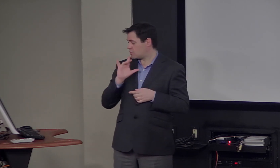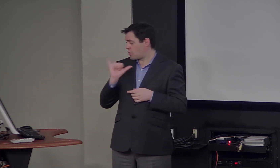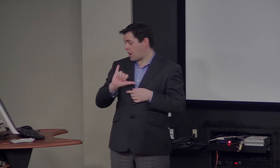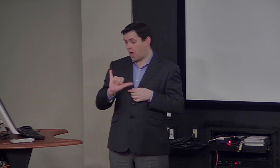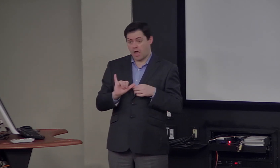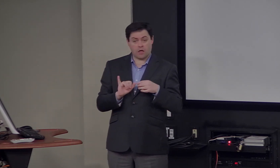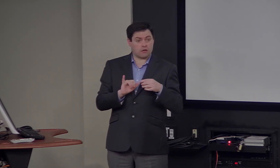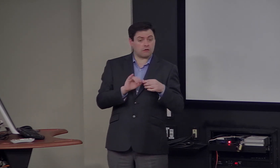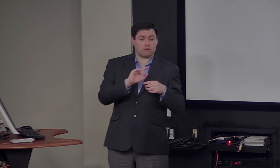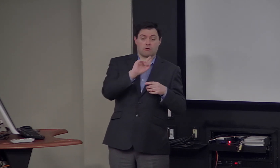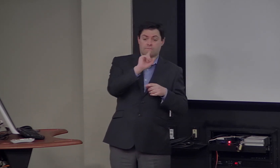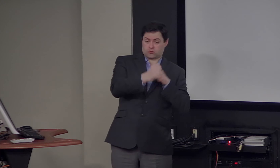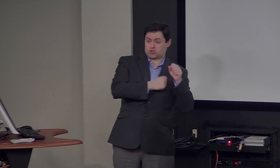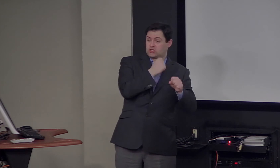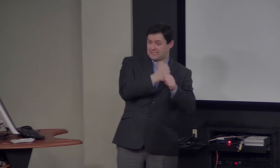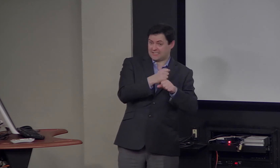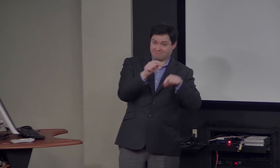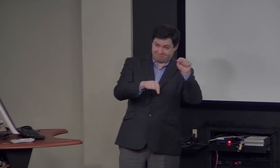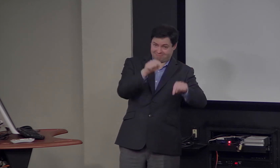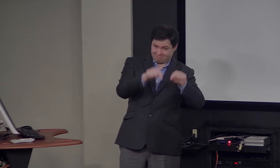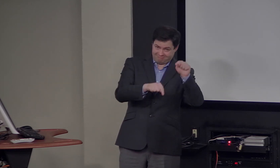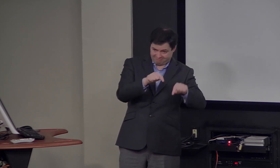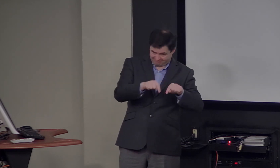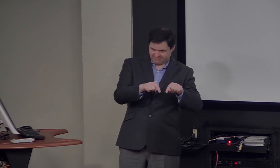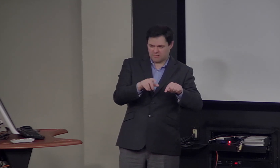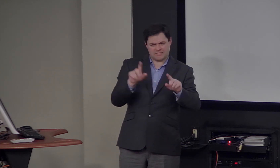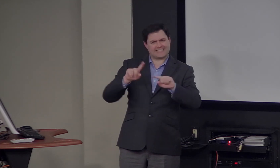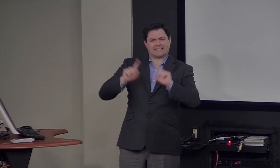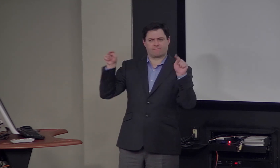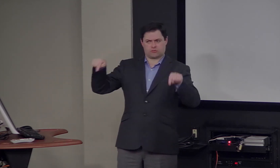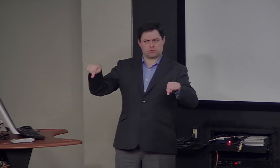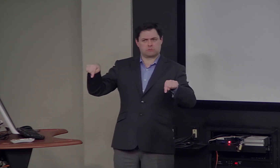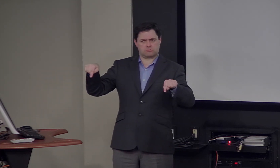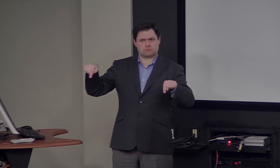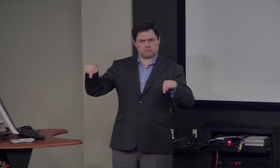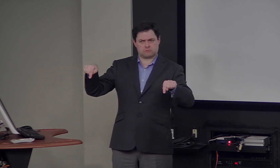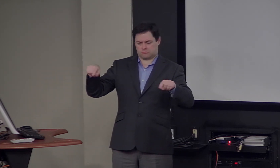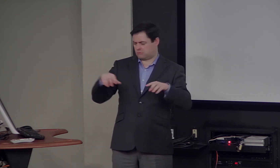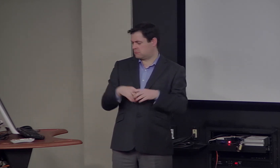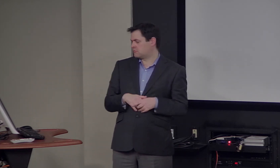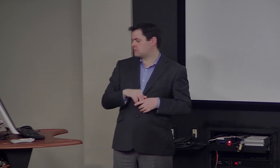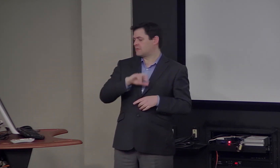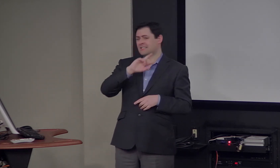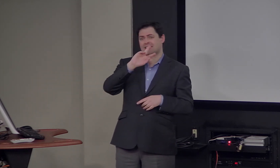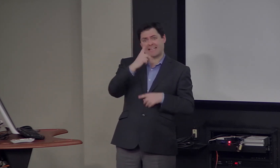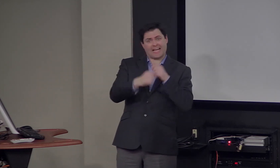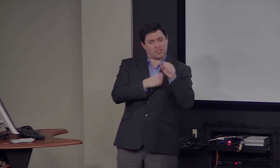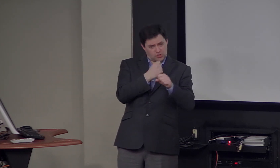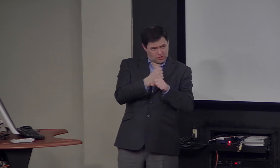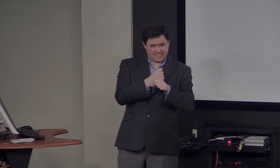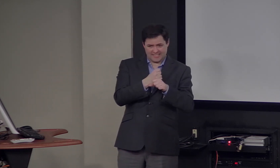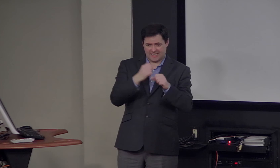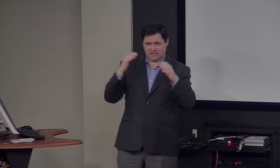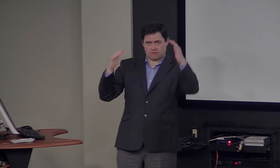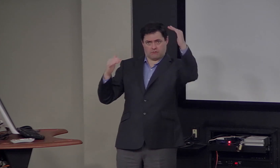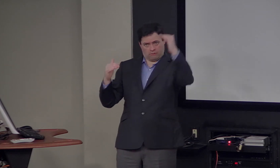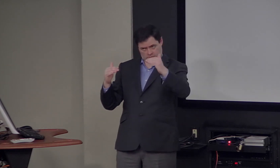how their scores differed. We tested them the first year, and we did see a difference between themselves and the expert